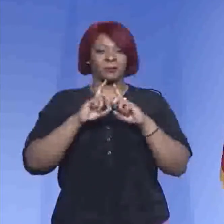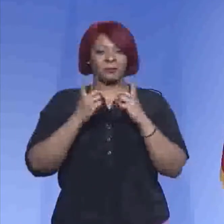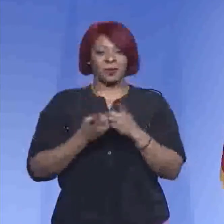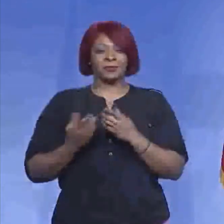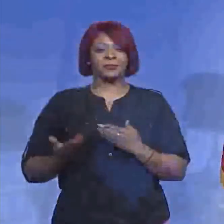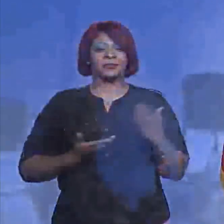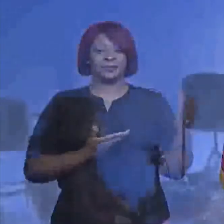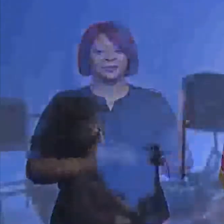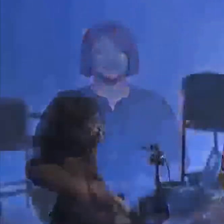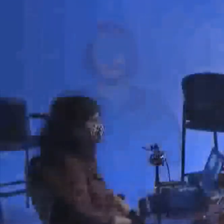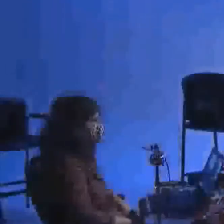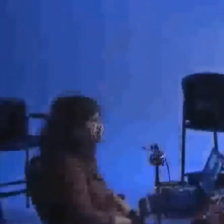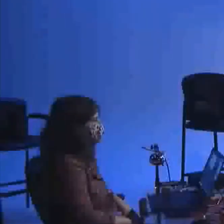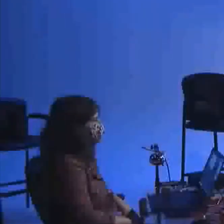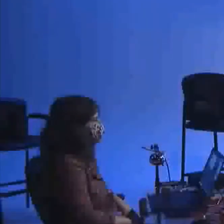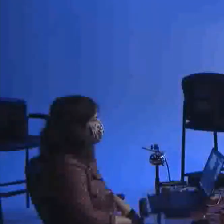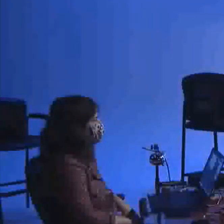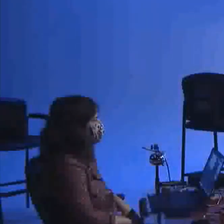Randolph.